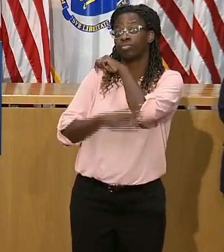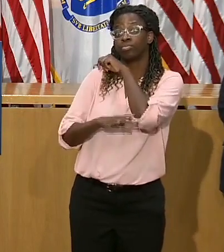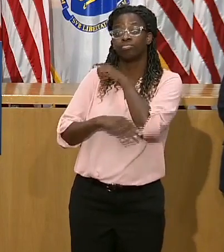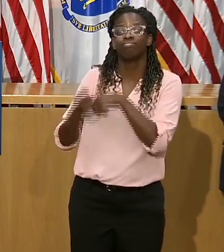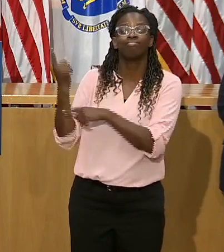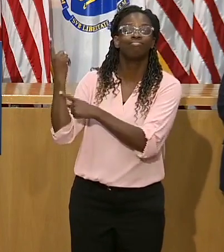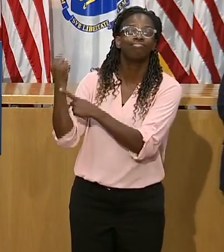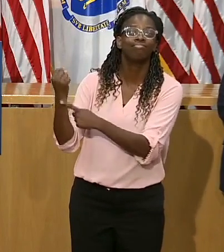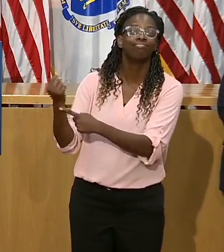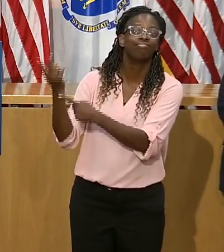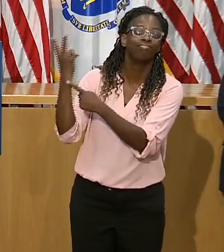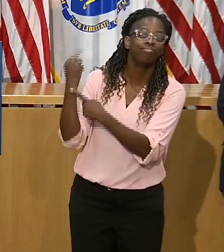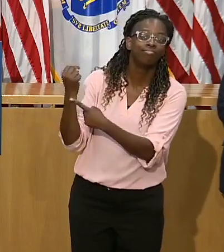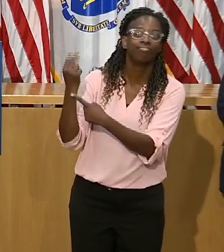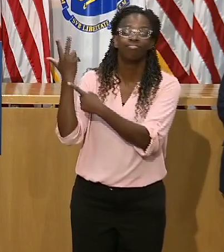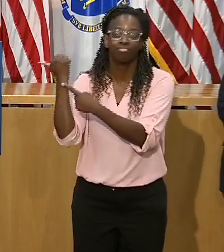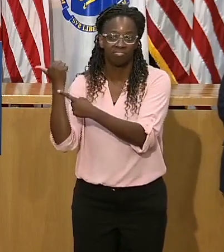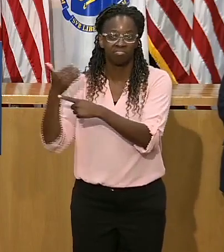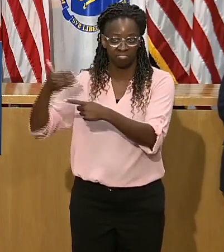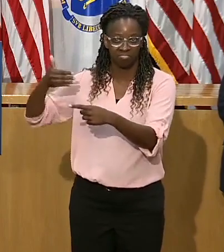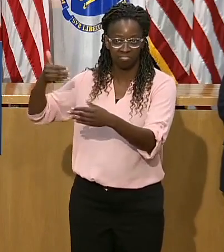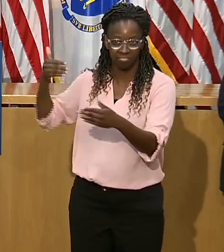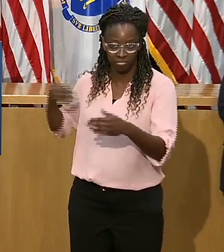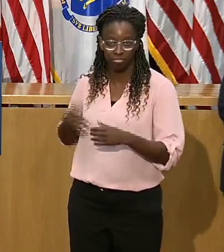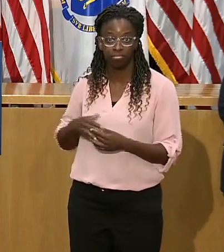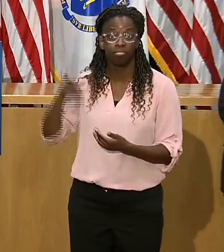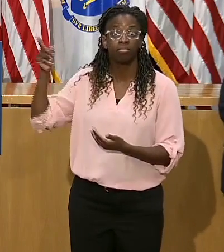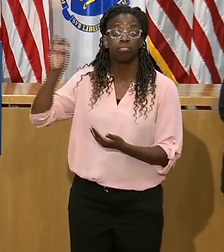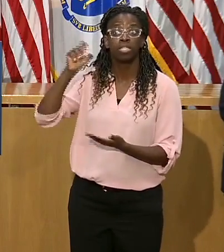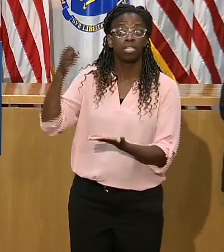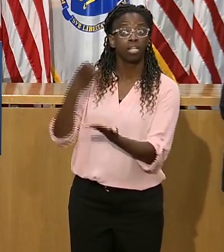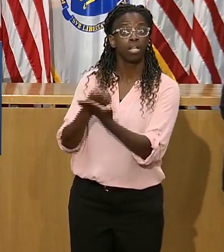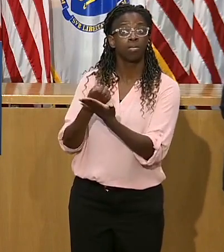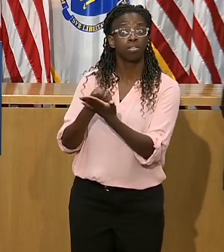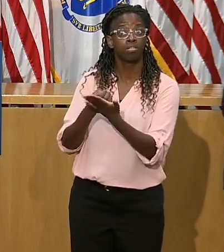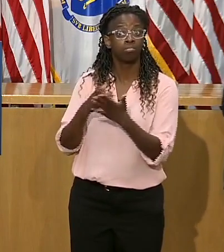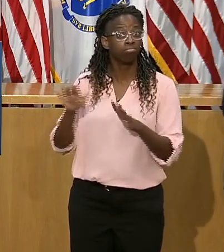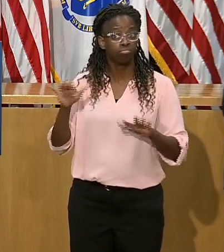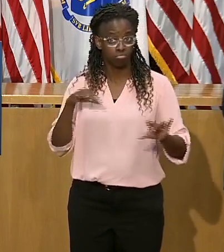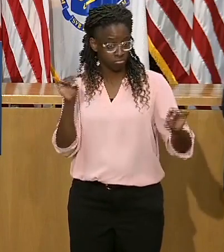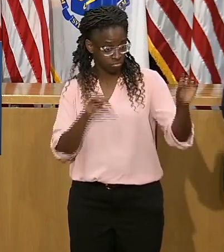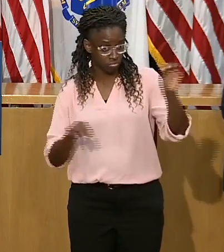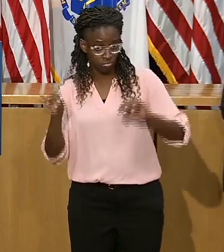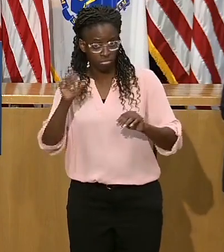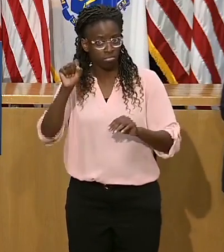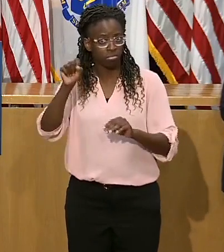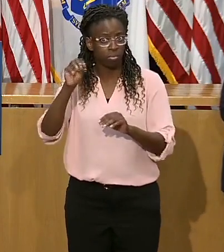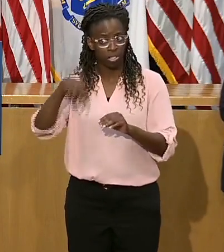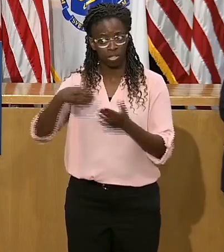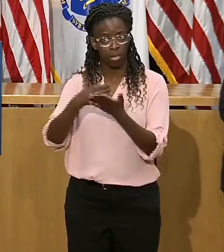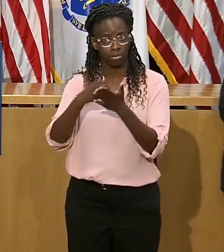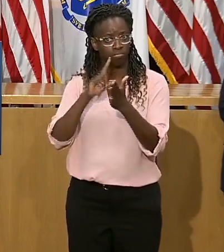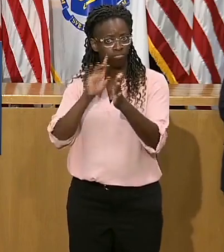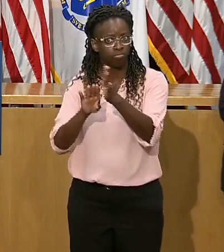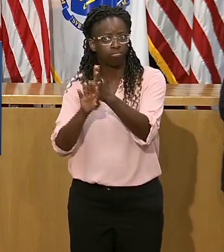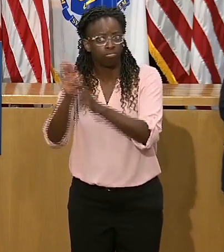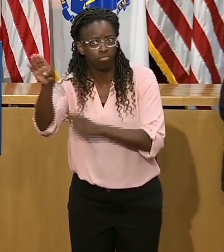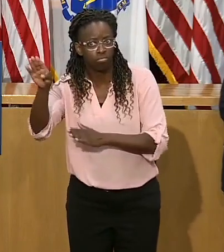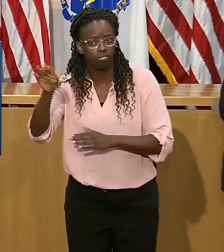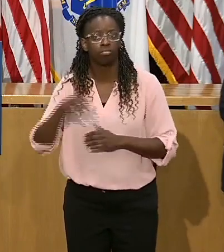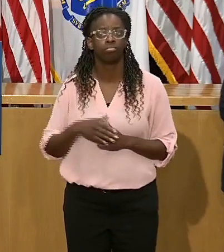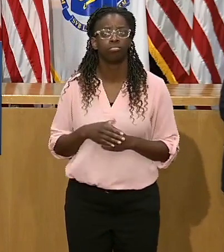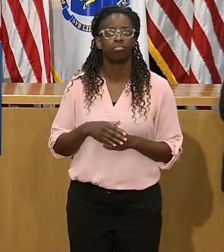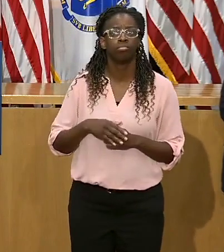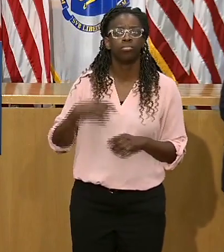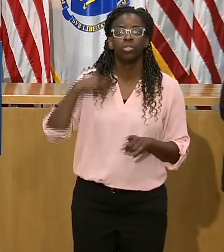were not able to share in the prosperity and growth that had been generated. COVID-19 has only made these gaps more pronounced